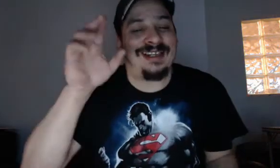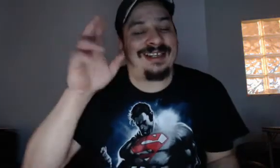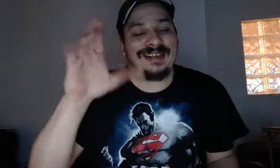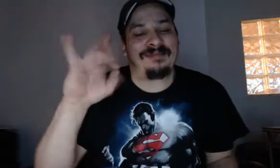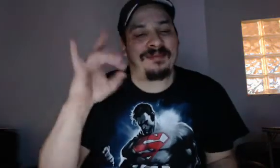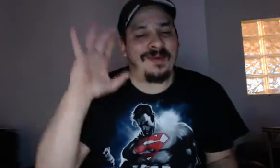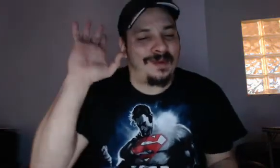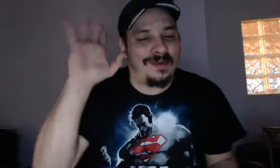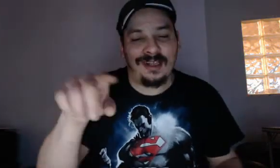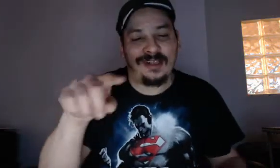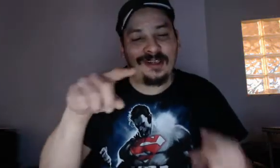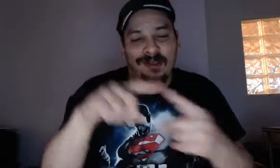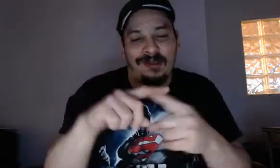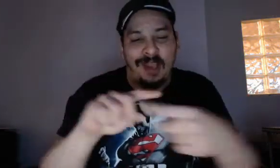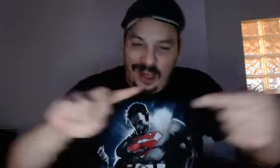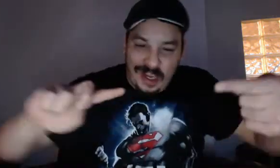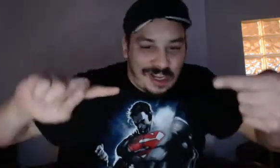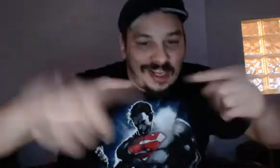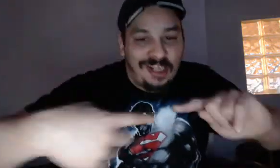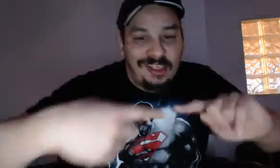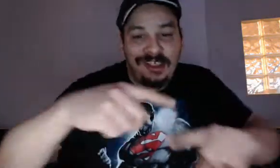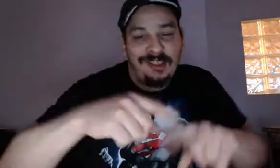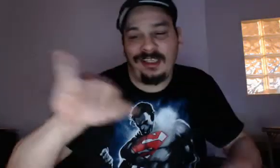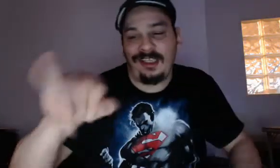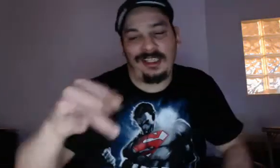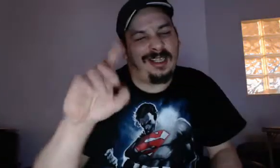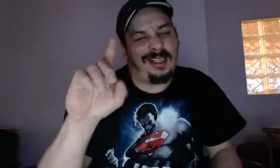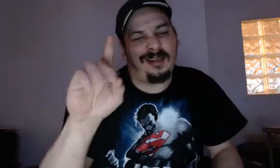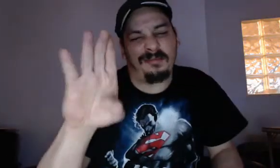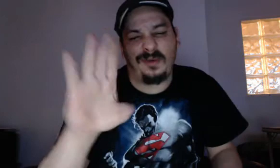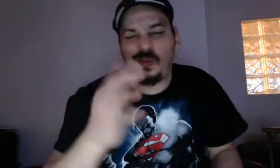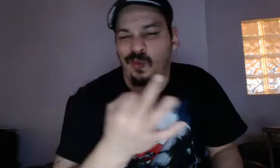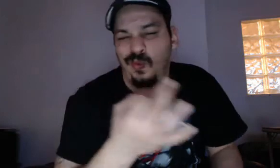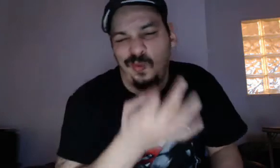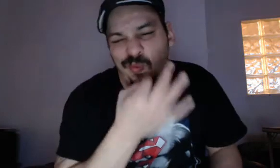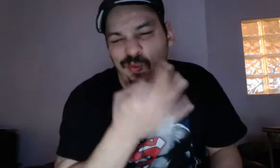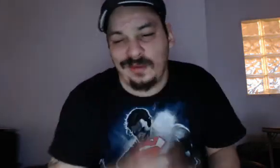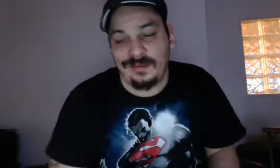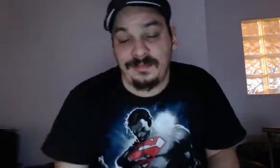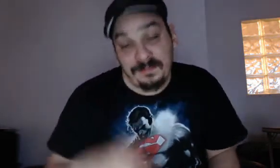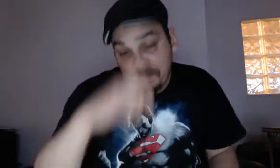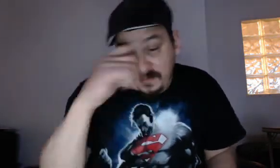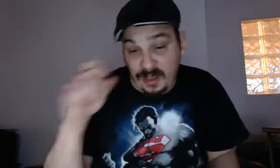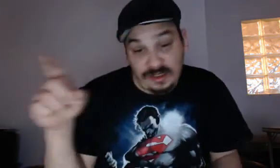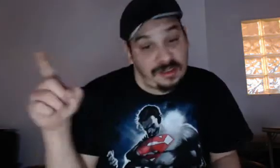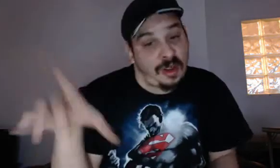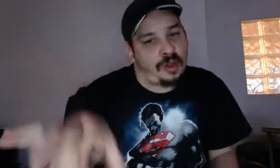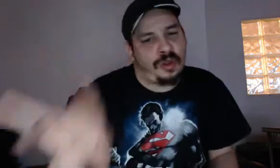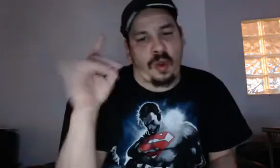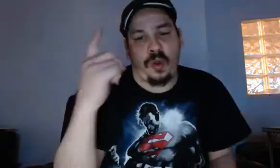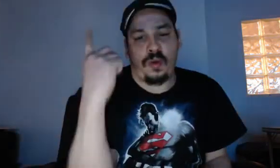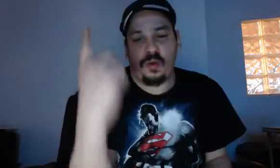cloudy, we need more natural gas. This ensures we can produce clean electricity whenever our customers need it.